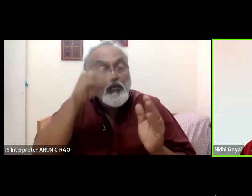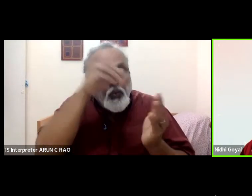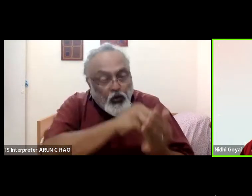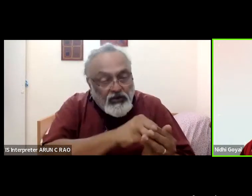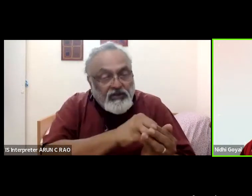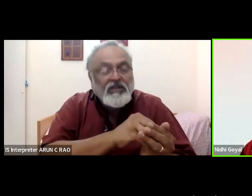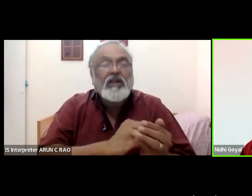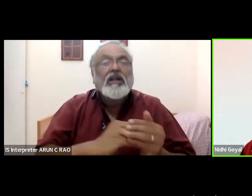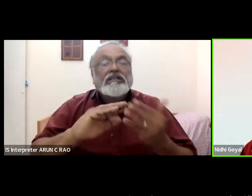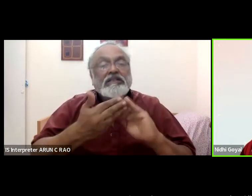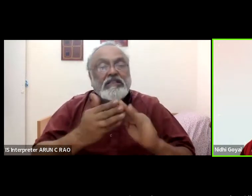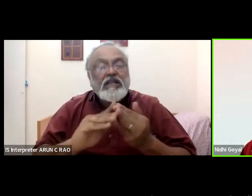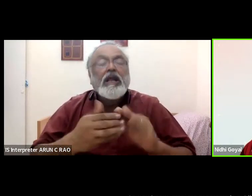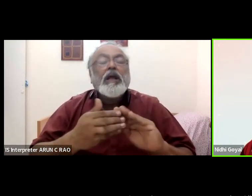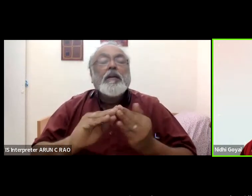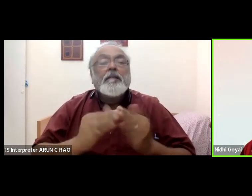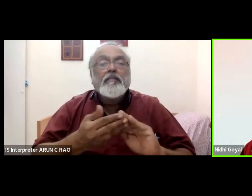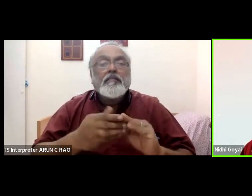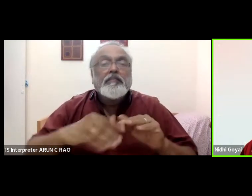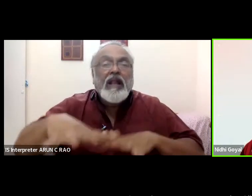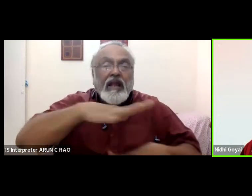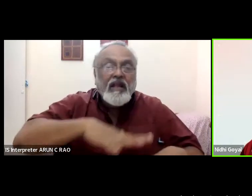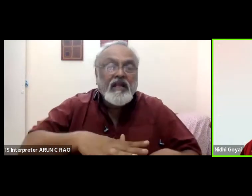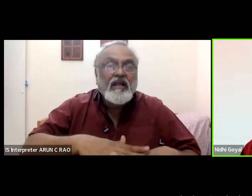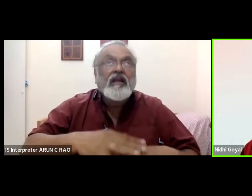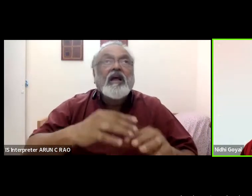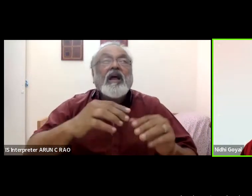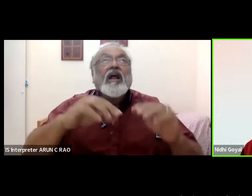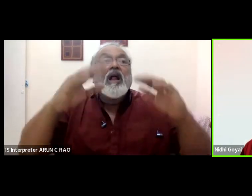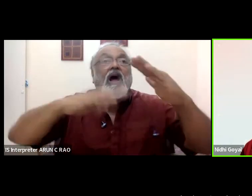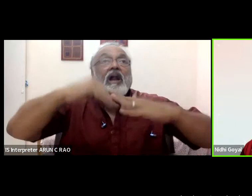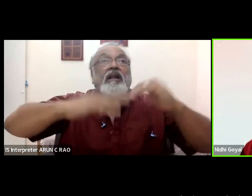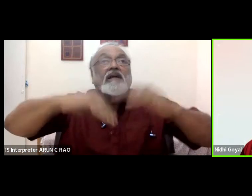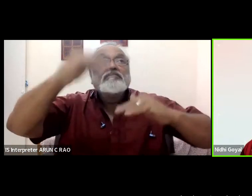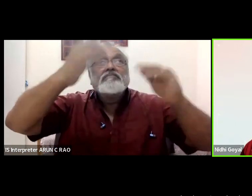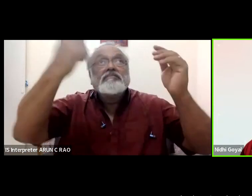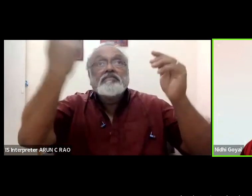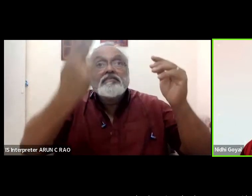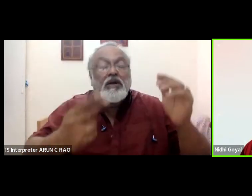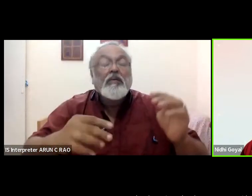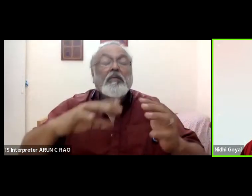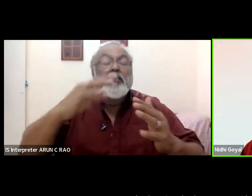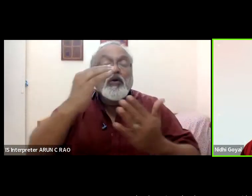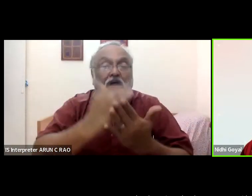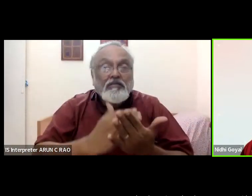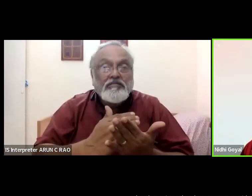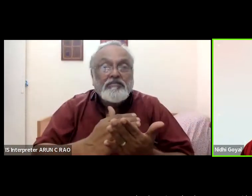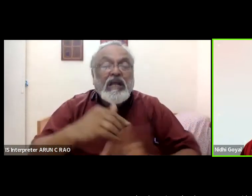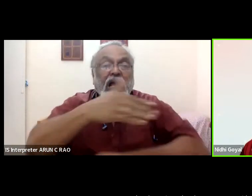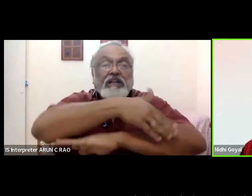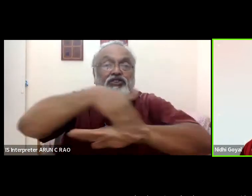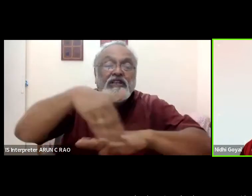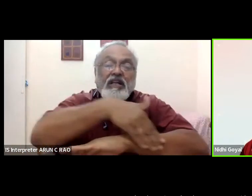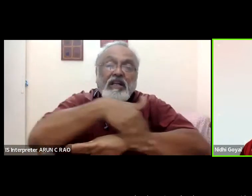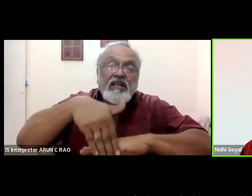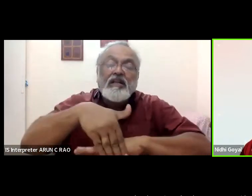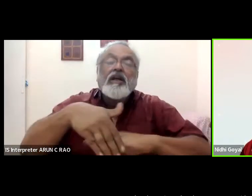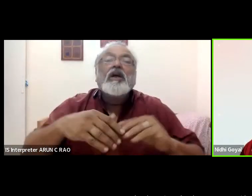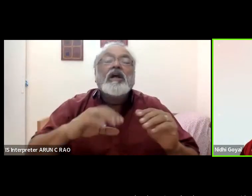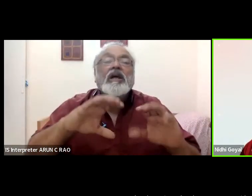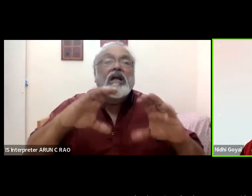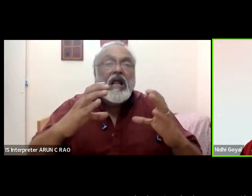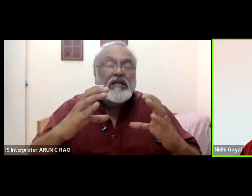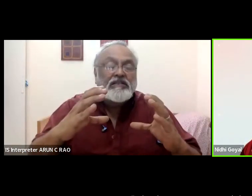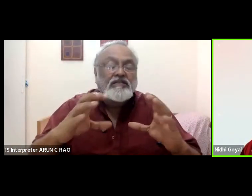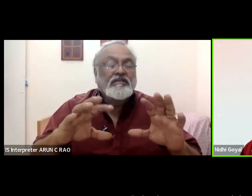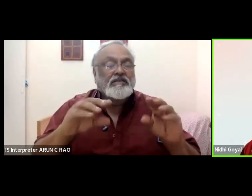urban planning courses, architectural courses, engineering courses are extremely important as a first step to already